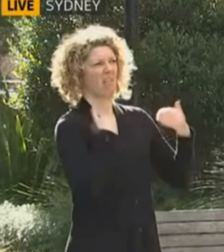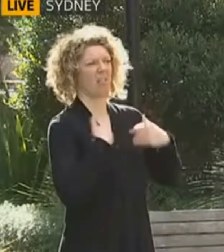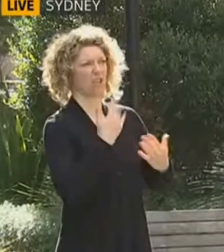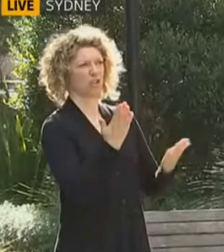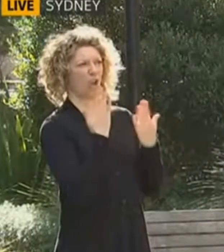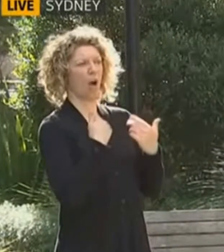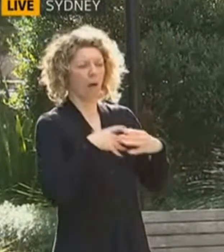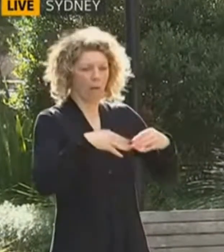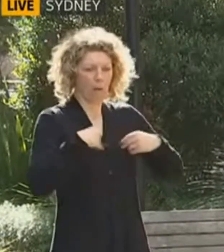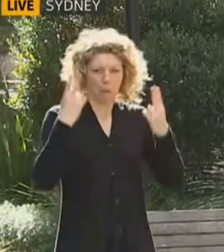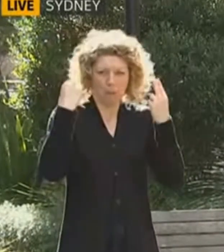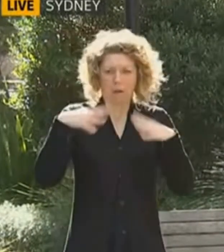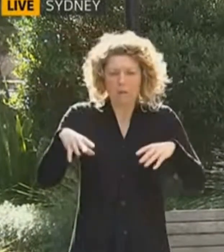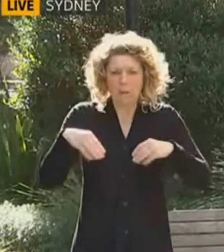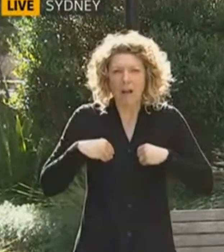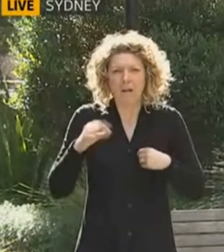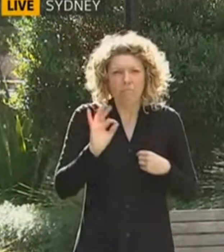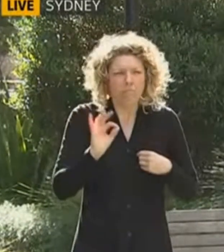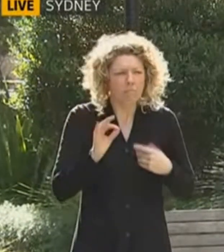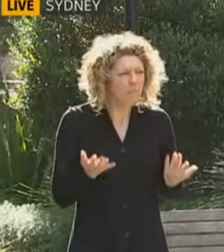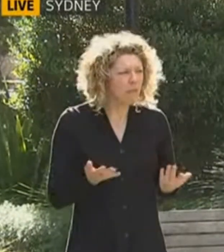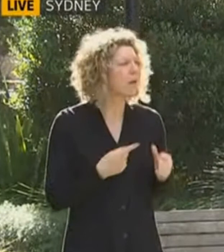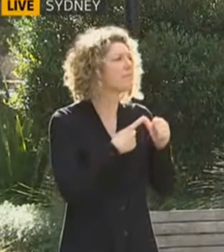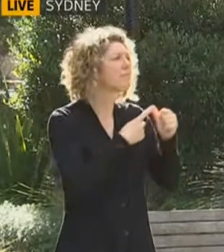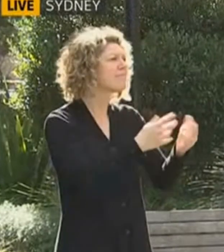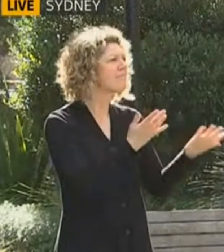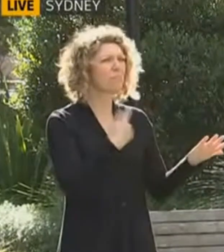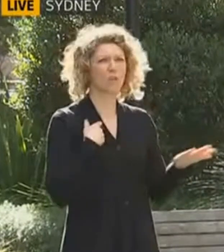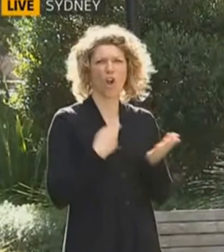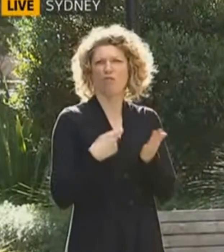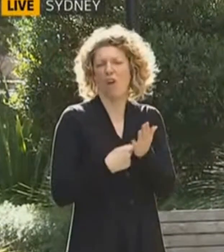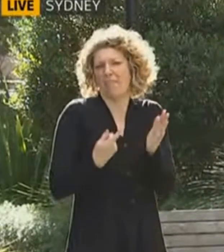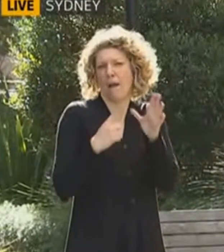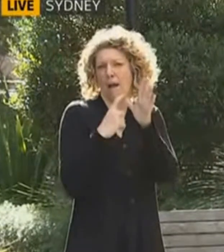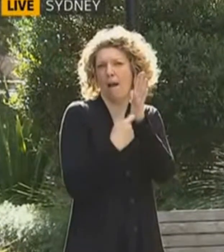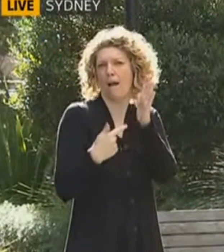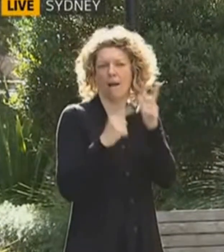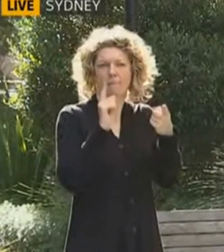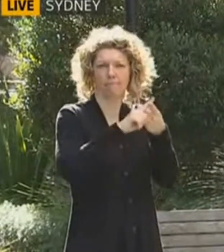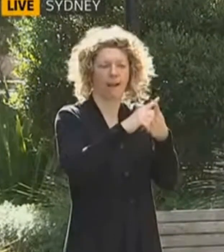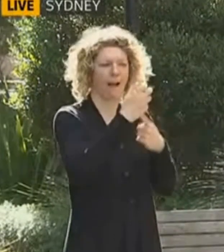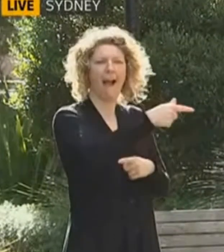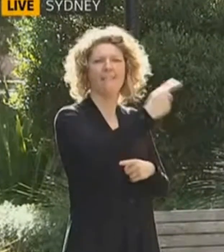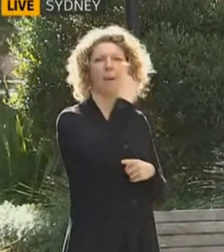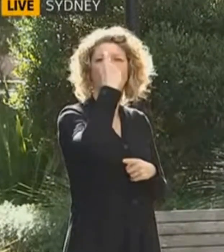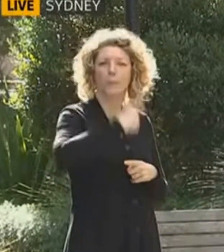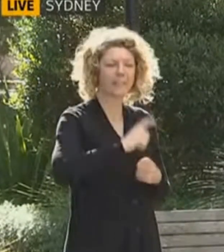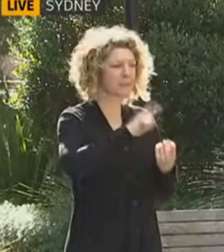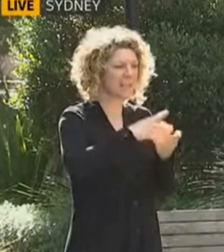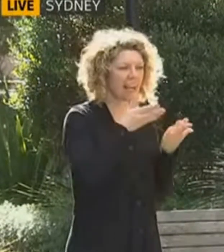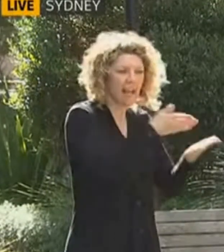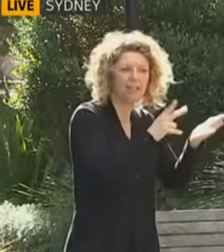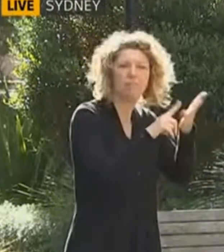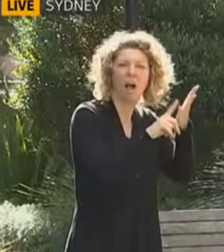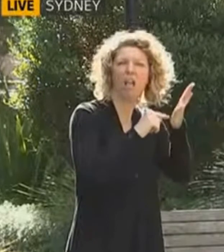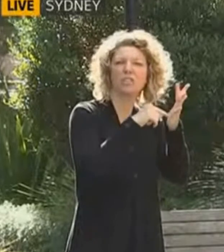a lockdown. The gain is that we increase the floor space of having arts exhibited in New South Wales. And can I stress that anything we